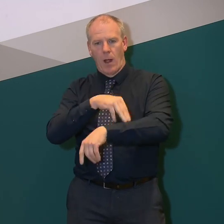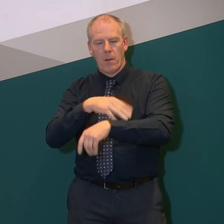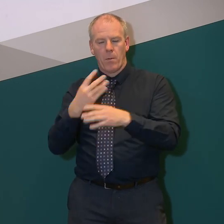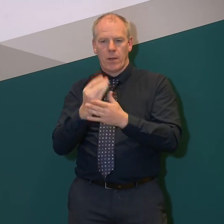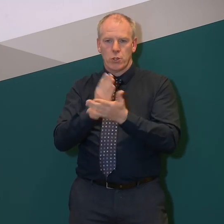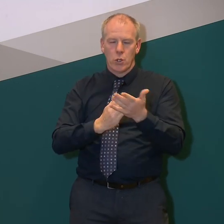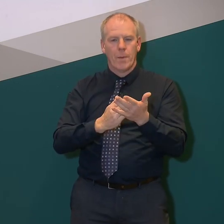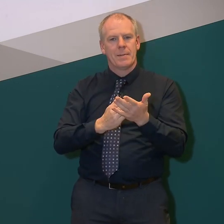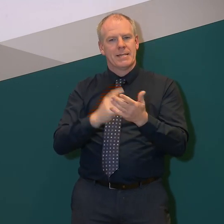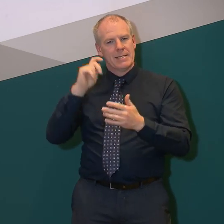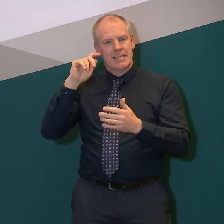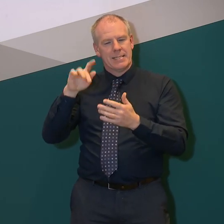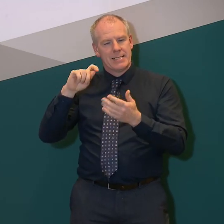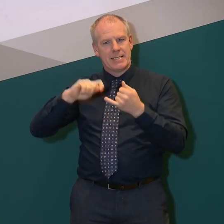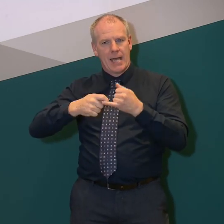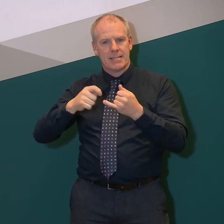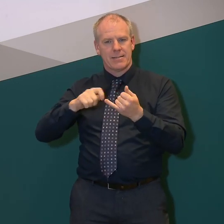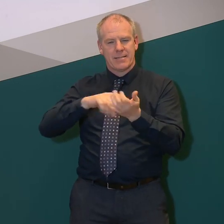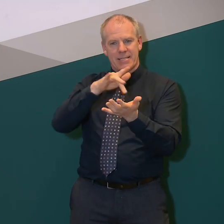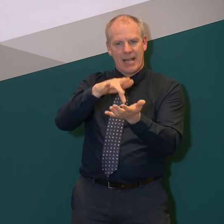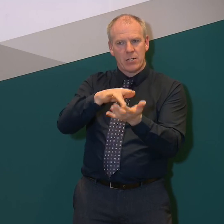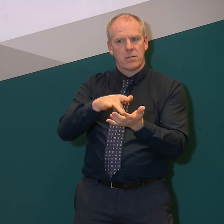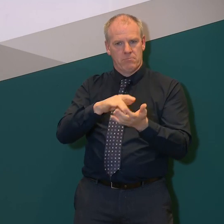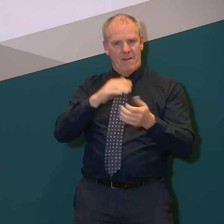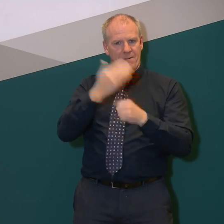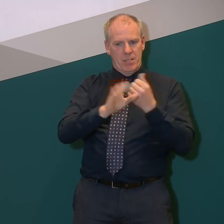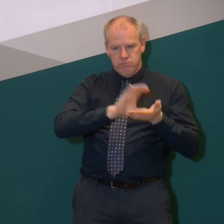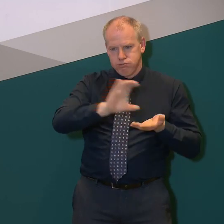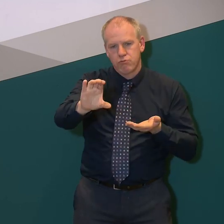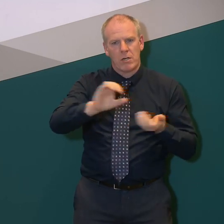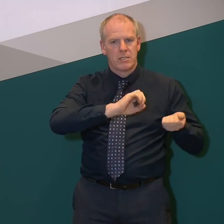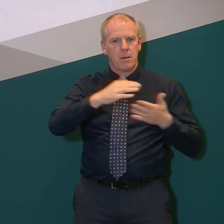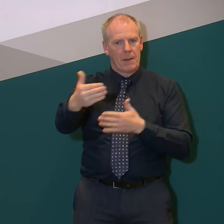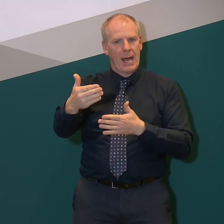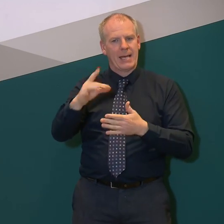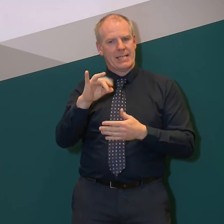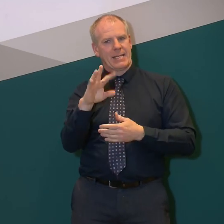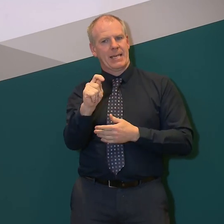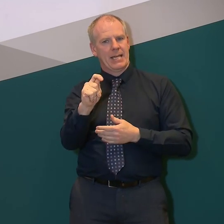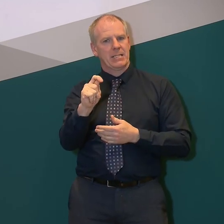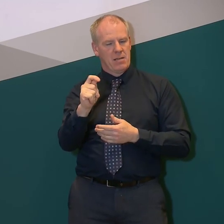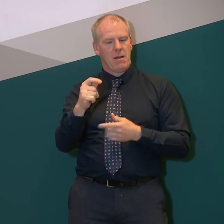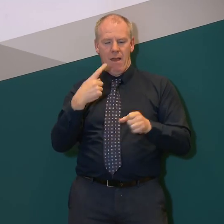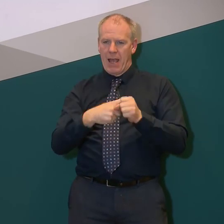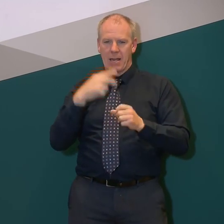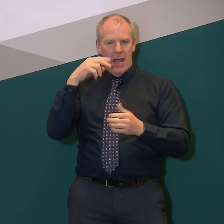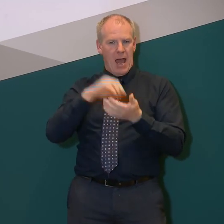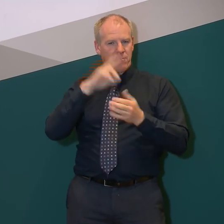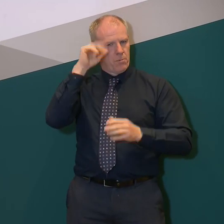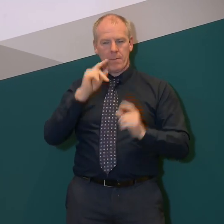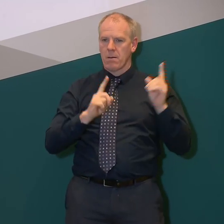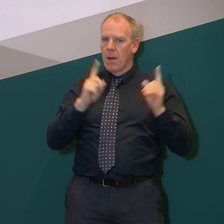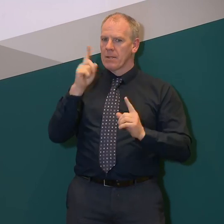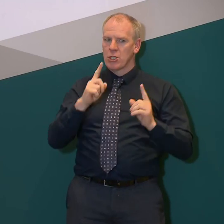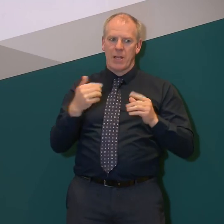we replenished that stock today, and we're hopeful for continuous supply of that again in a very competitive international market. We also face